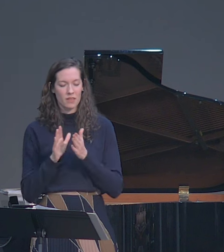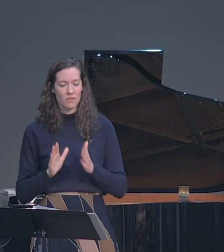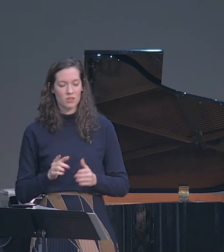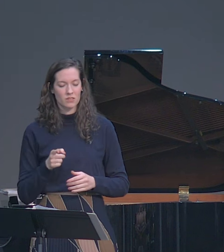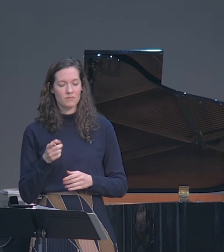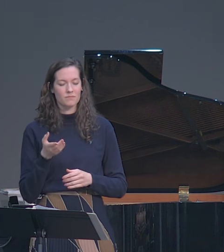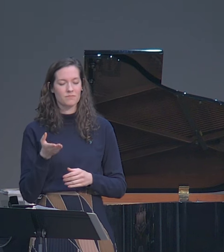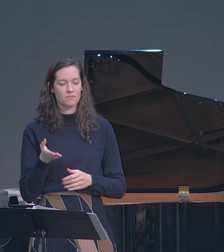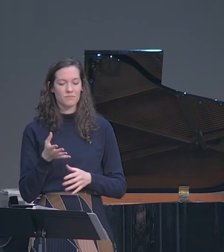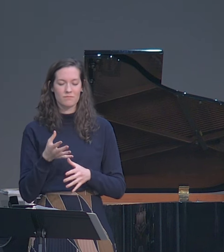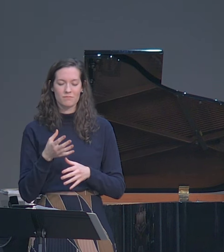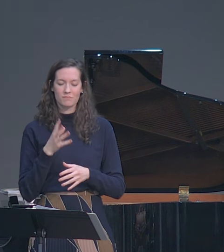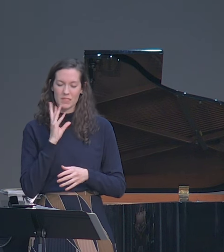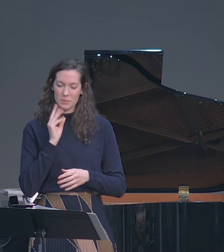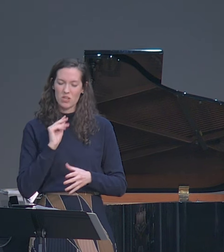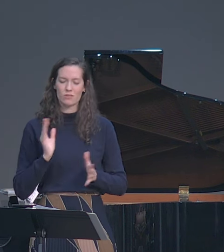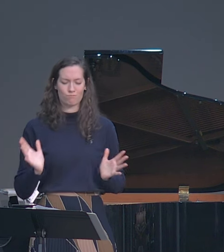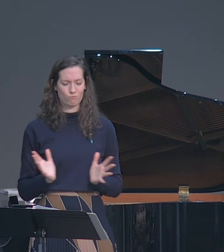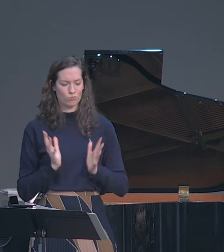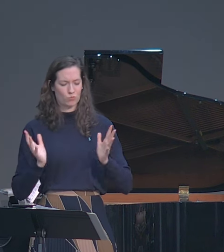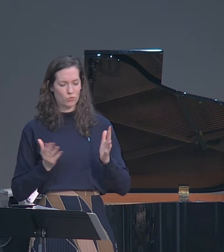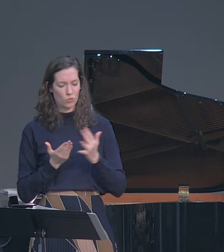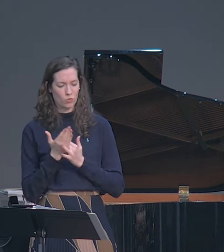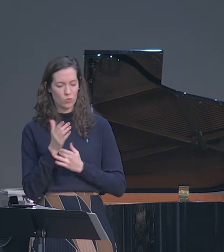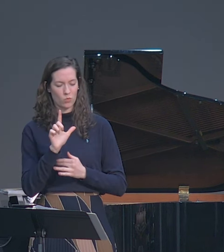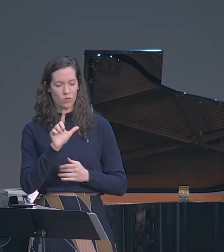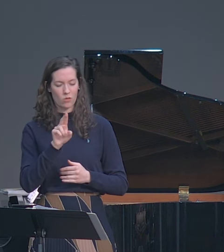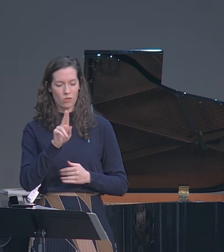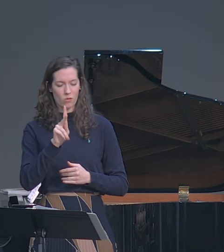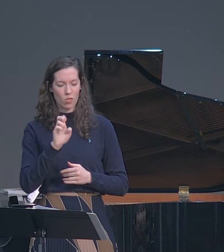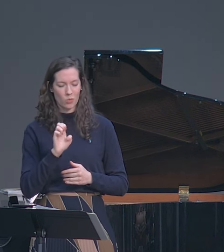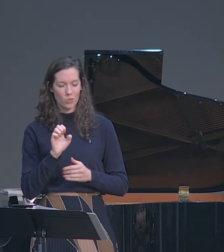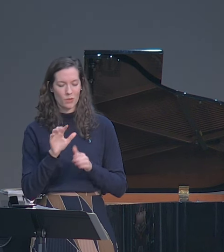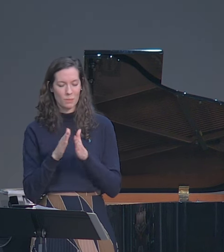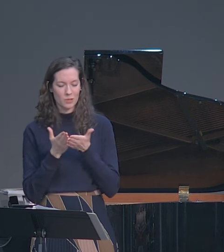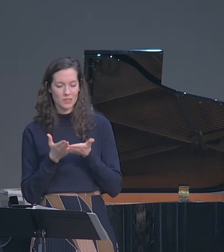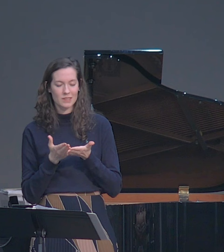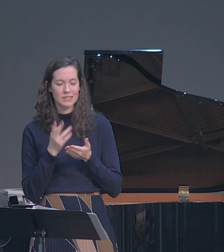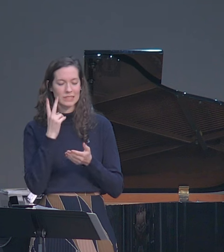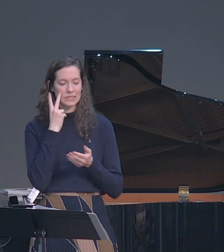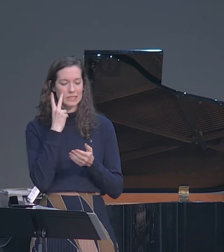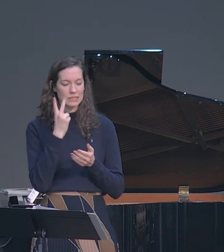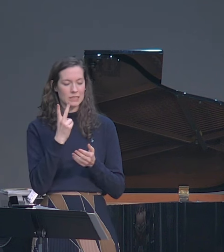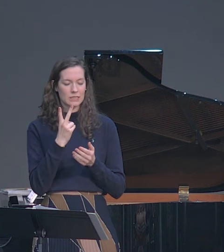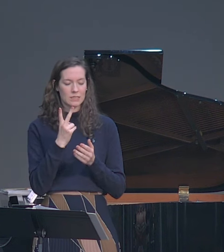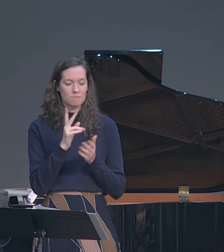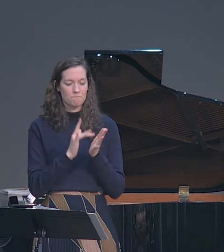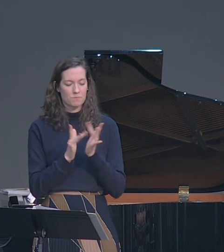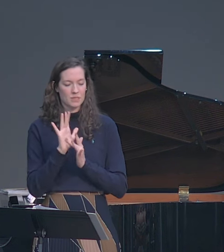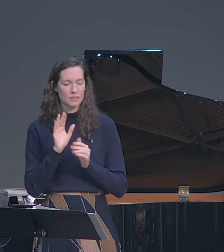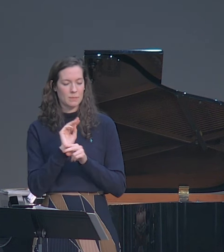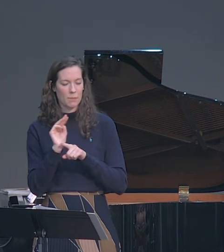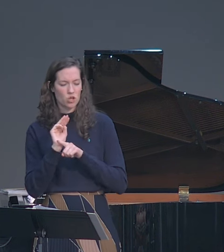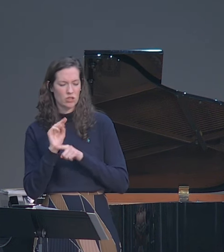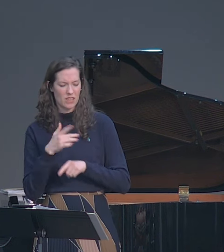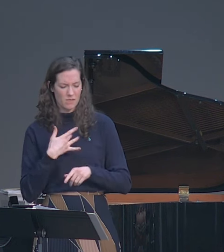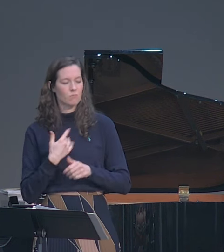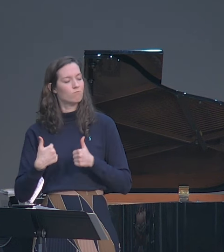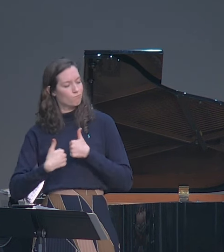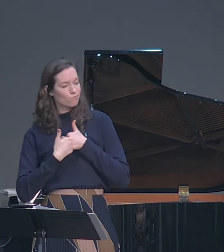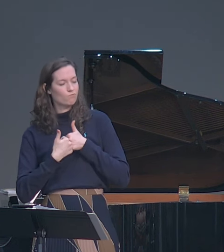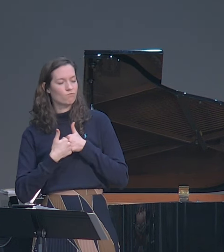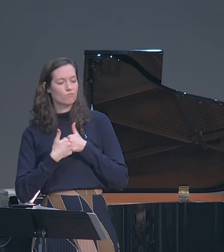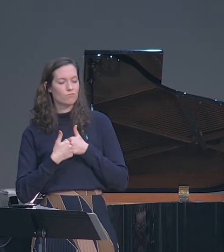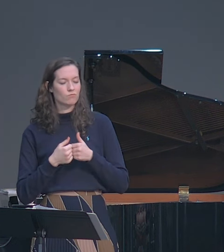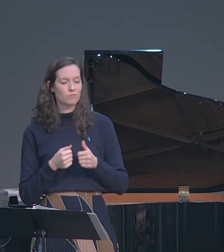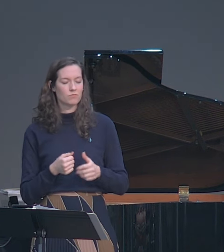through the gospel of Luke and challenged and see Jesus life and ministry, that you would strengthen that church and help them